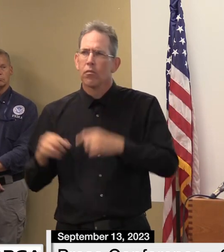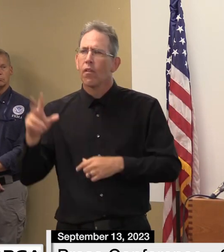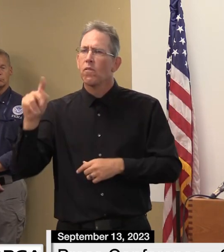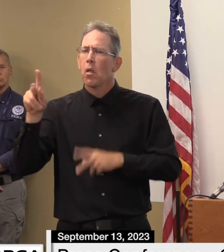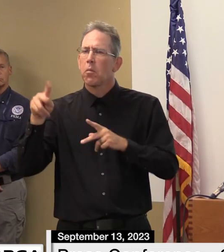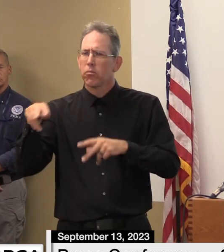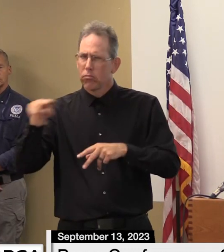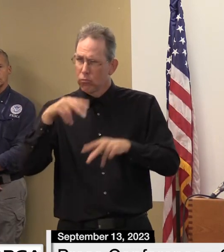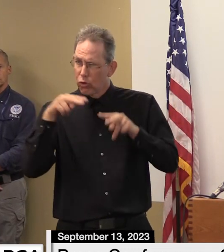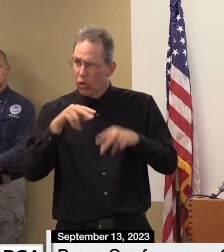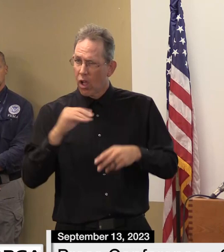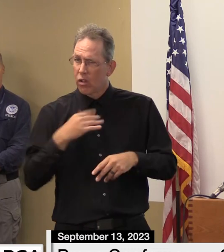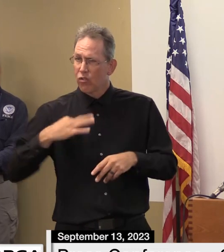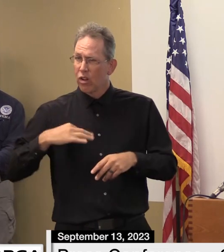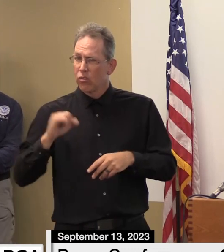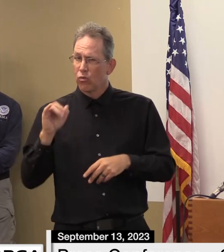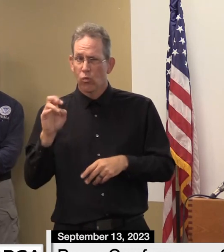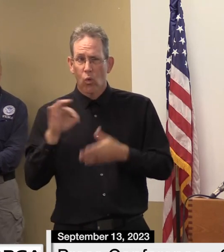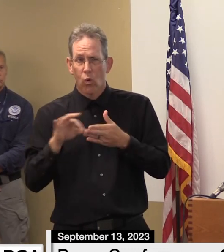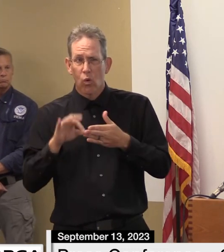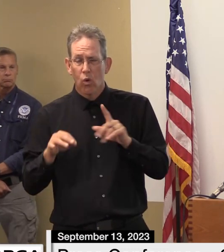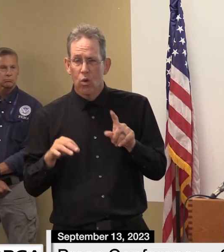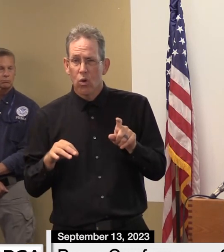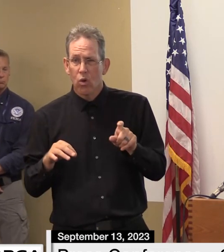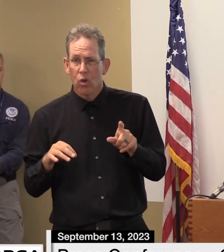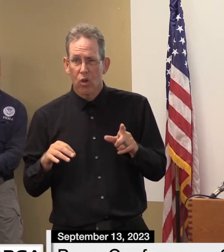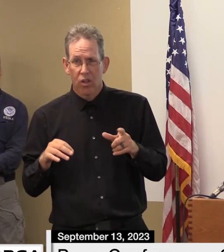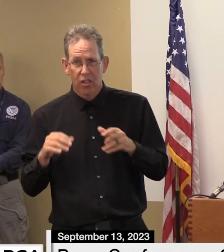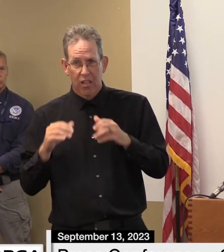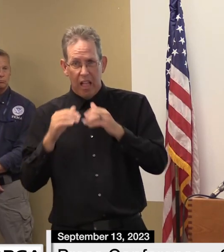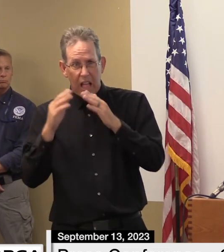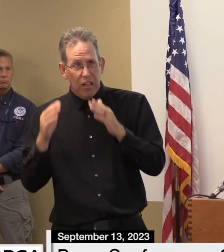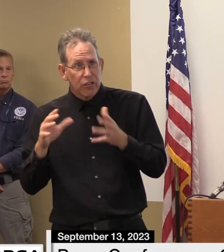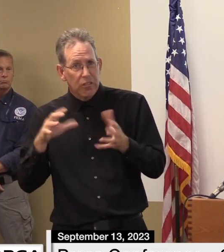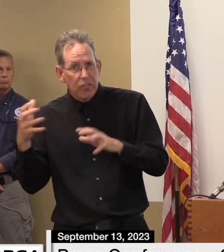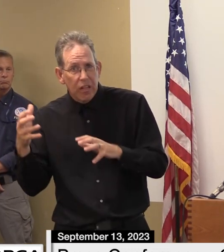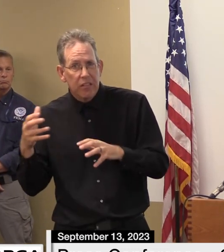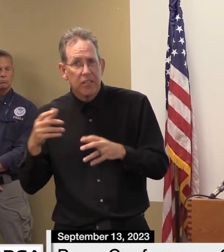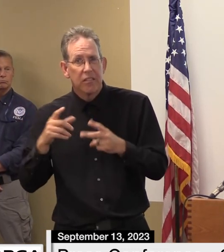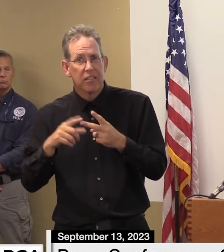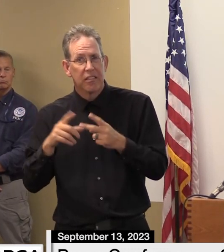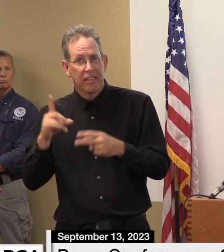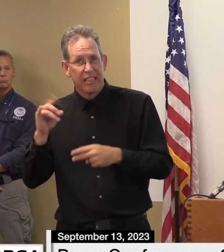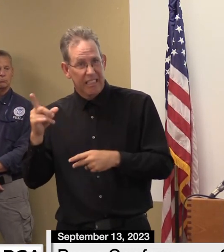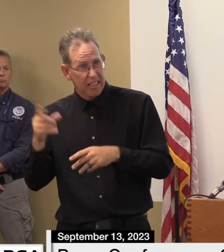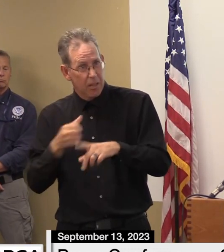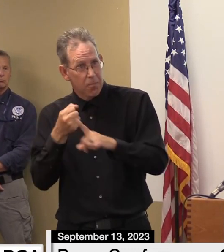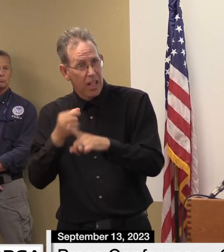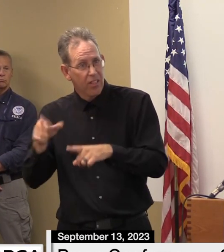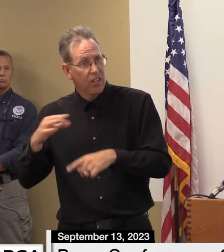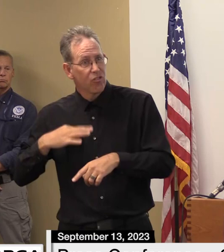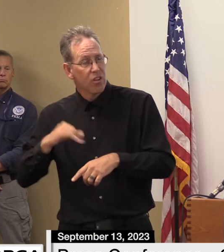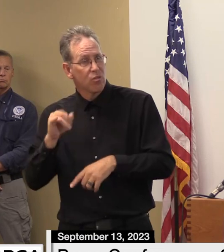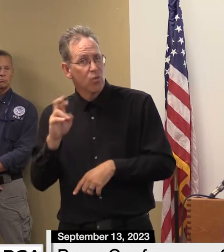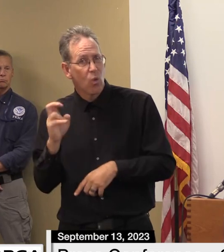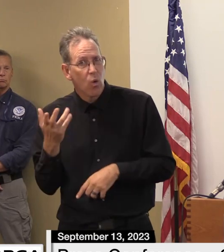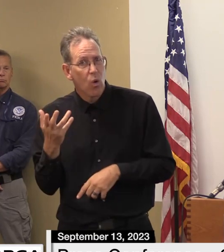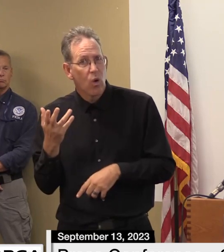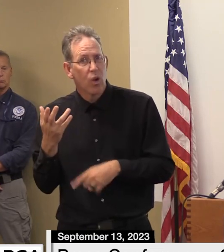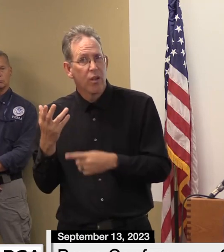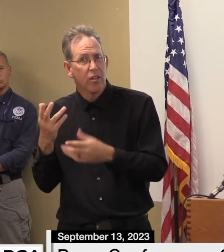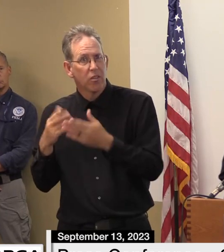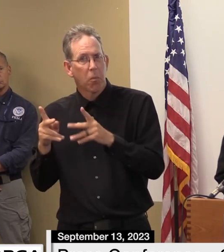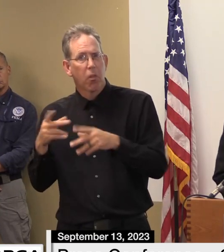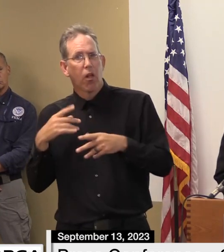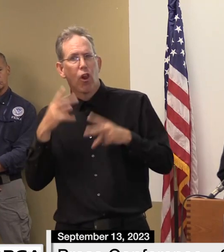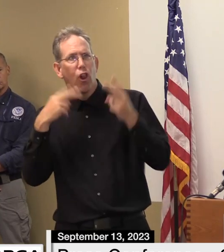mistaken. Has our housing crisis or the housing crunch, has that had any effect on how some of the credit folks are looking